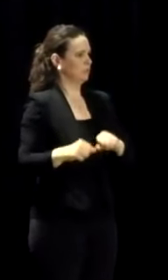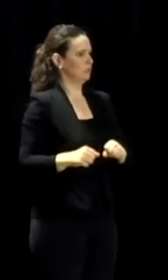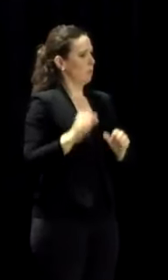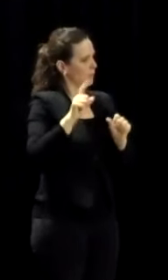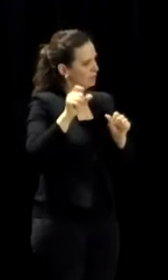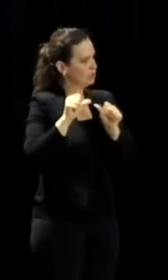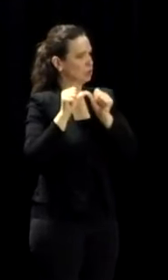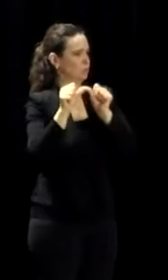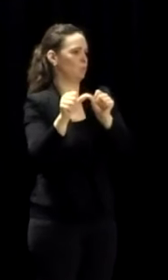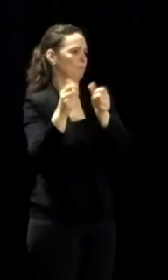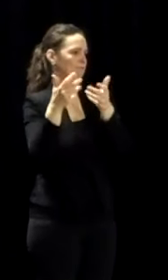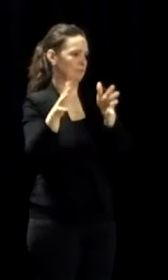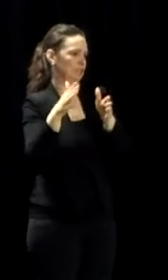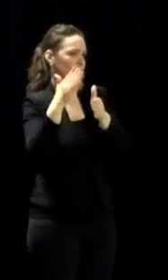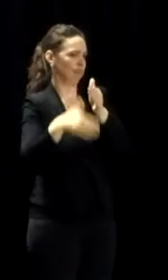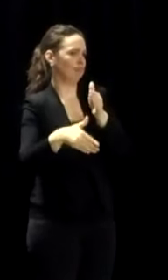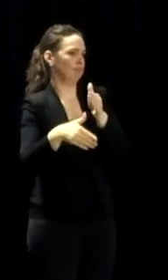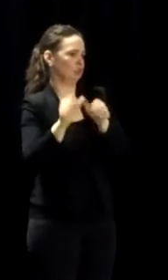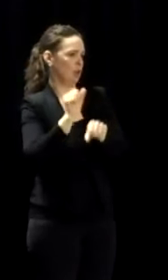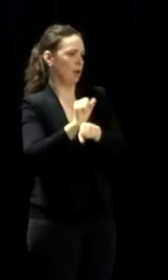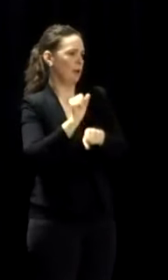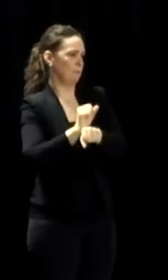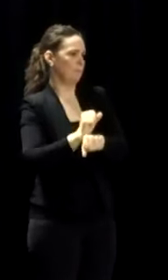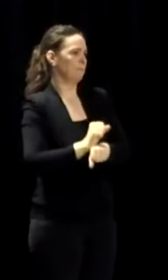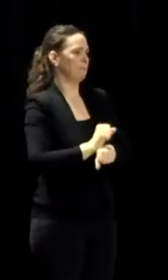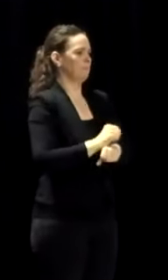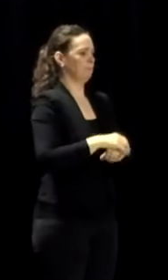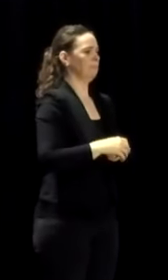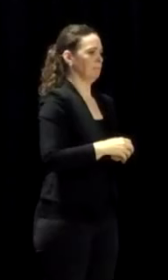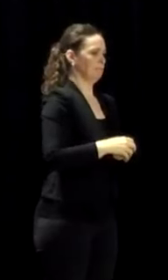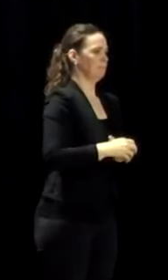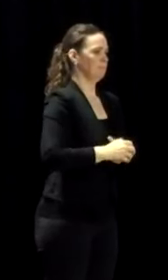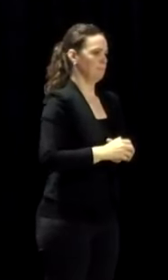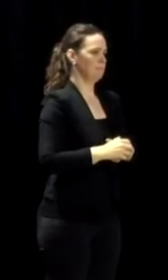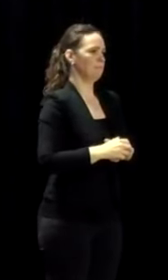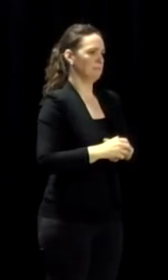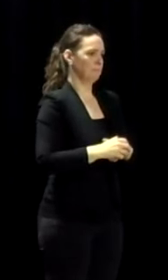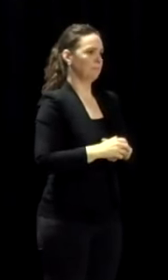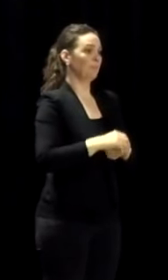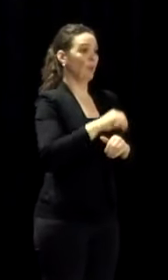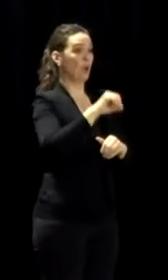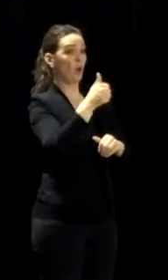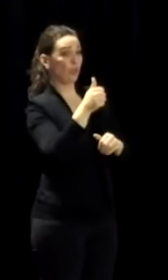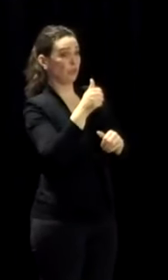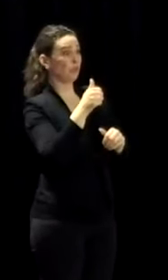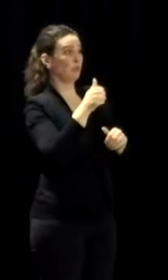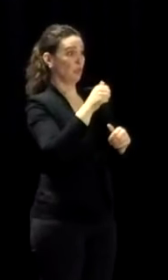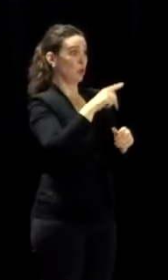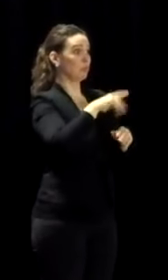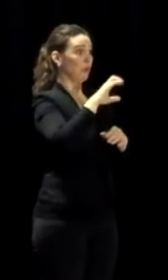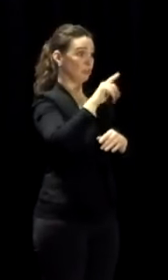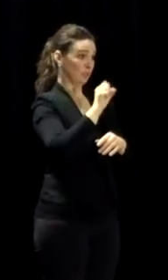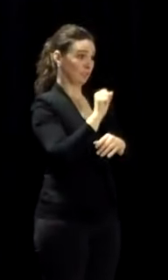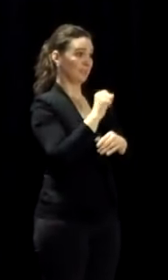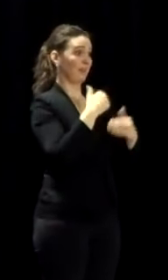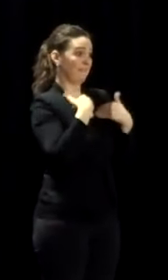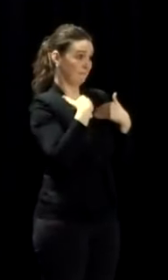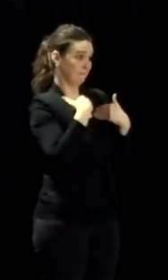other projects that are critical to this process. And if we have to